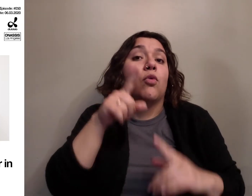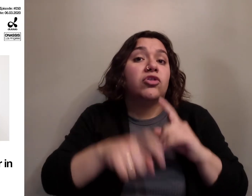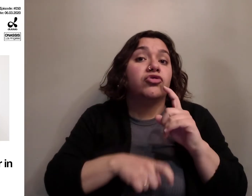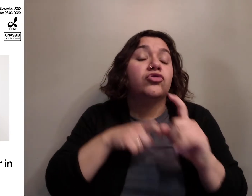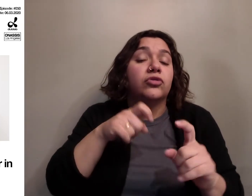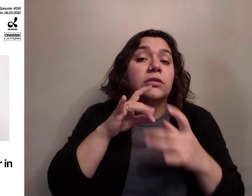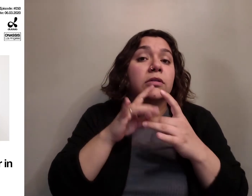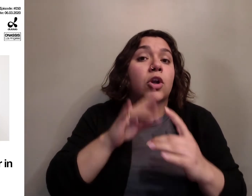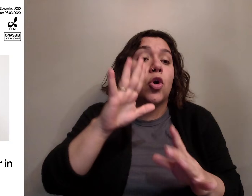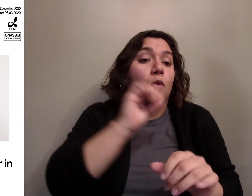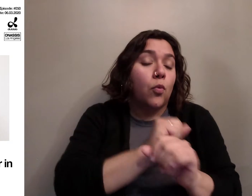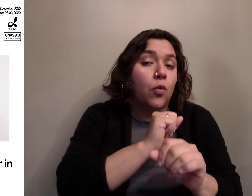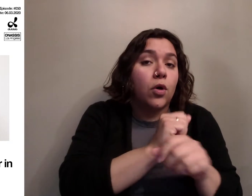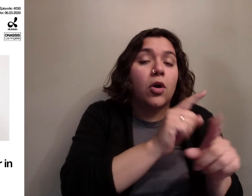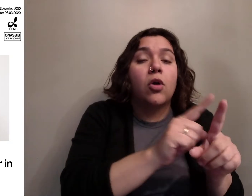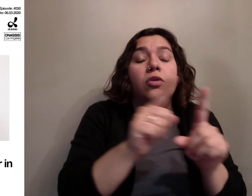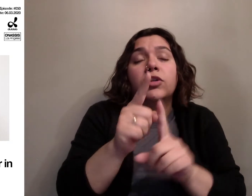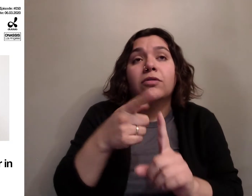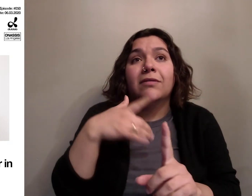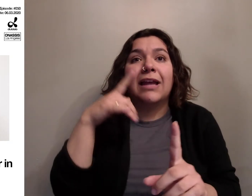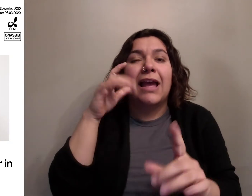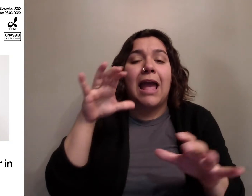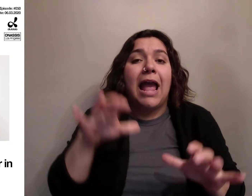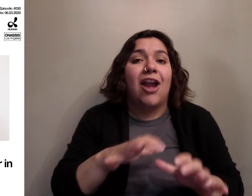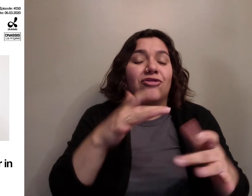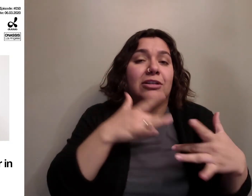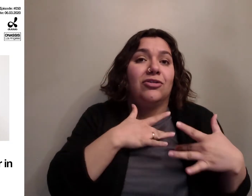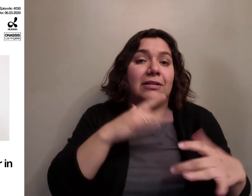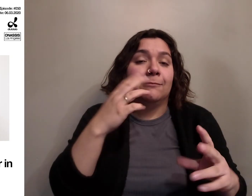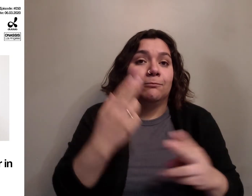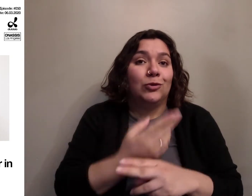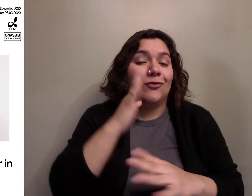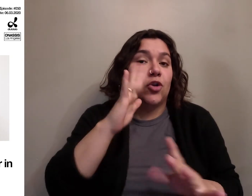point. And so I think the questions that she grappled with in her work